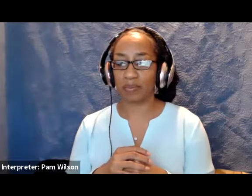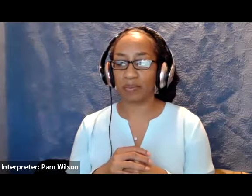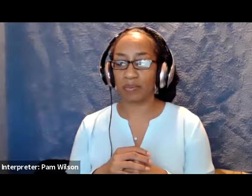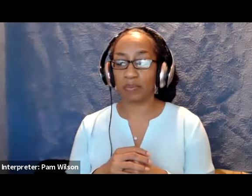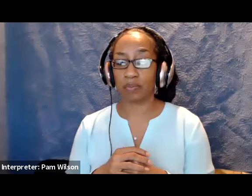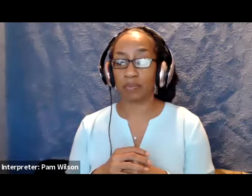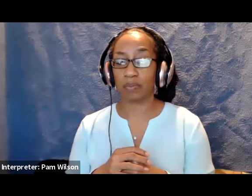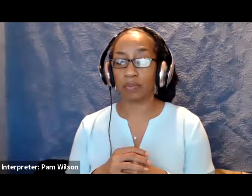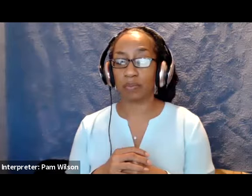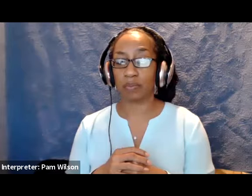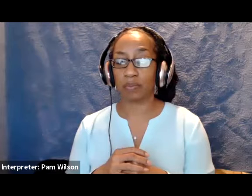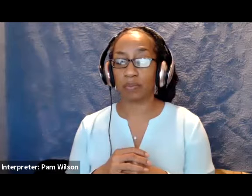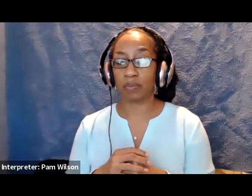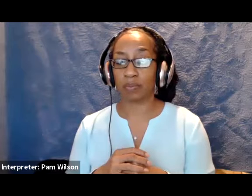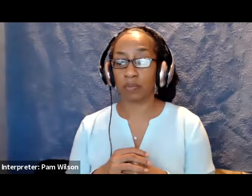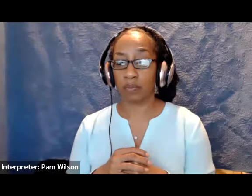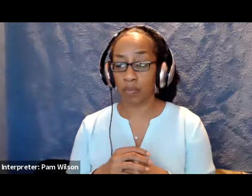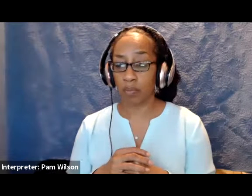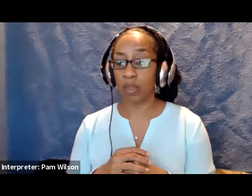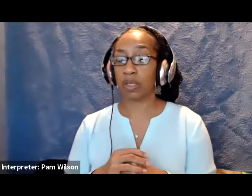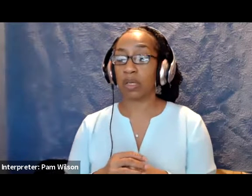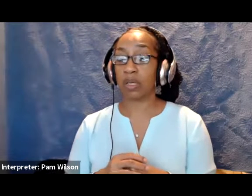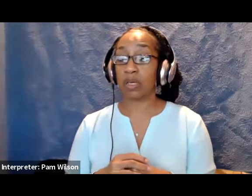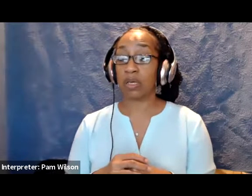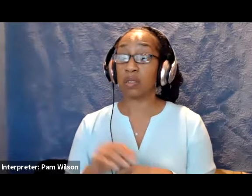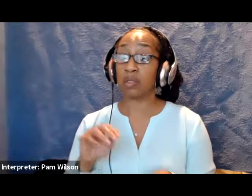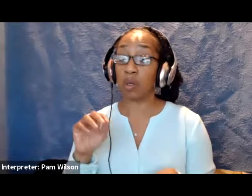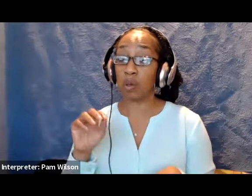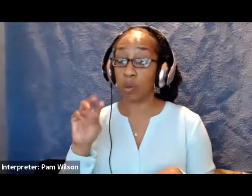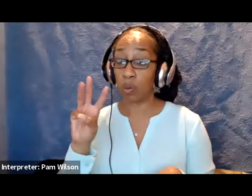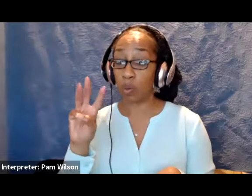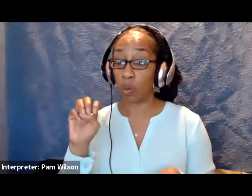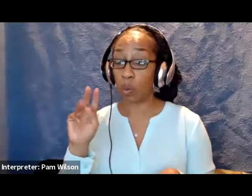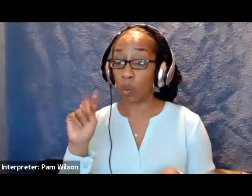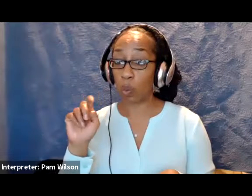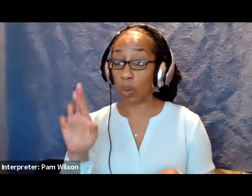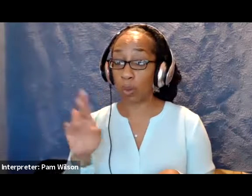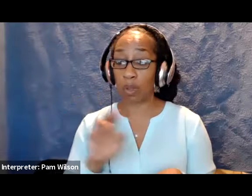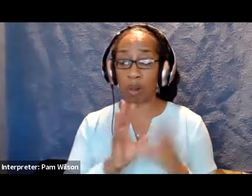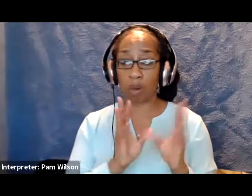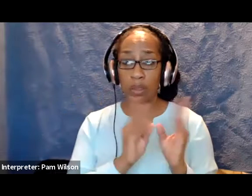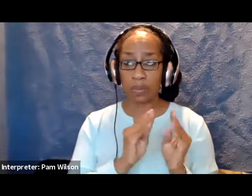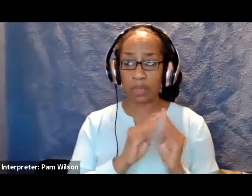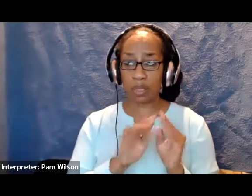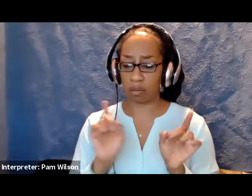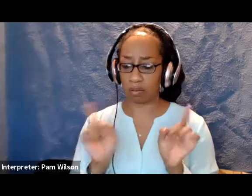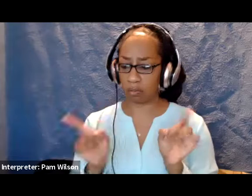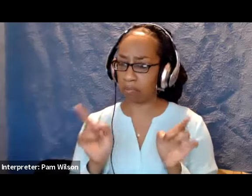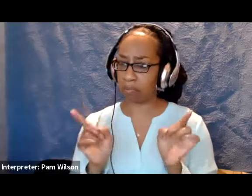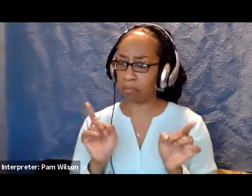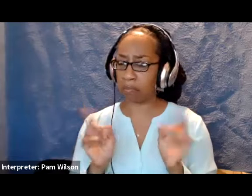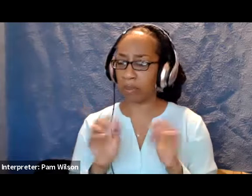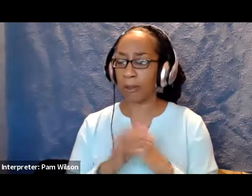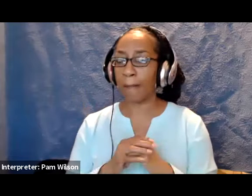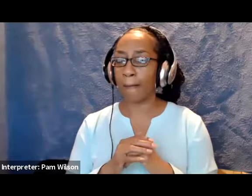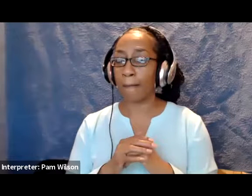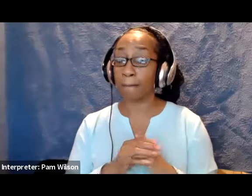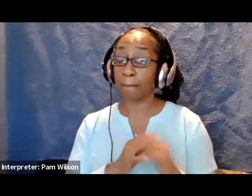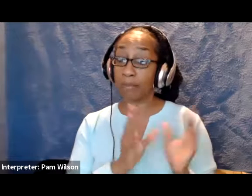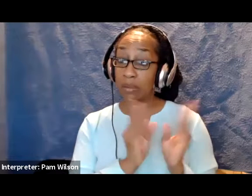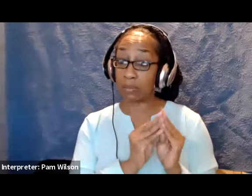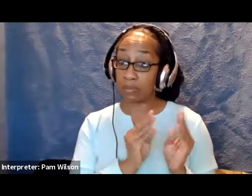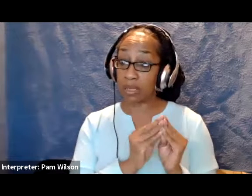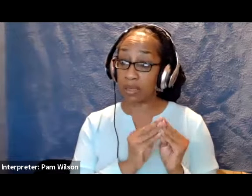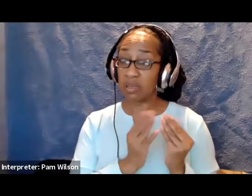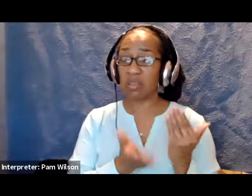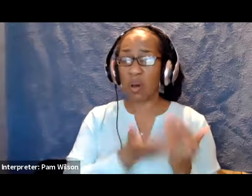Okay, so meetings versus webinars. Again, meetings, they offer similar